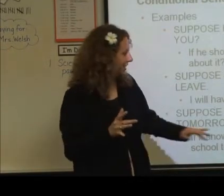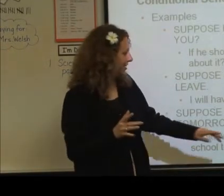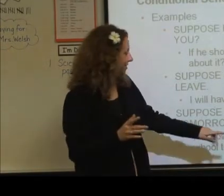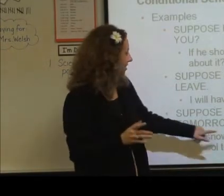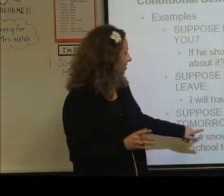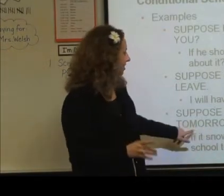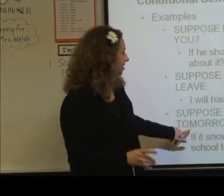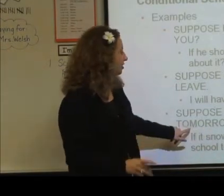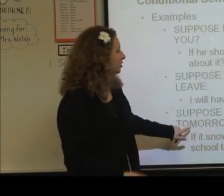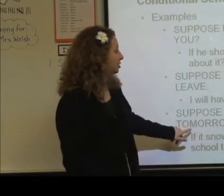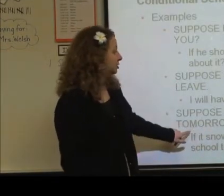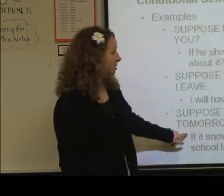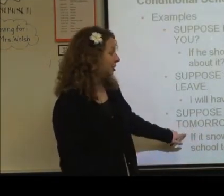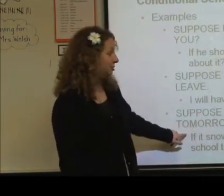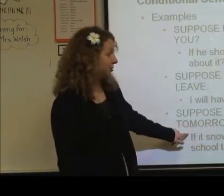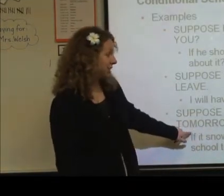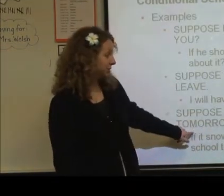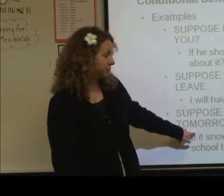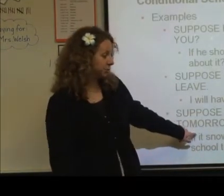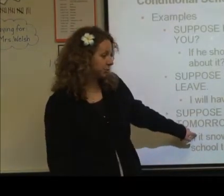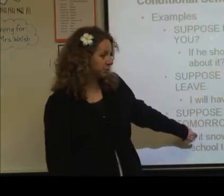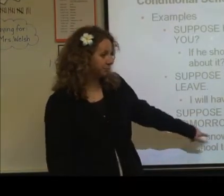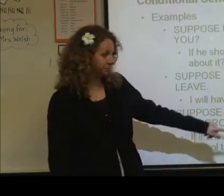Okay, and then tomorrow you cancel school.